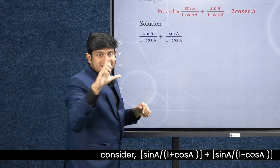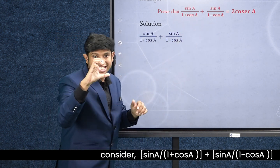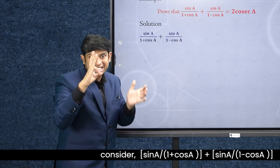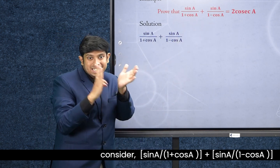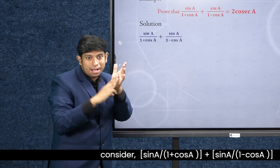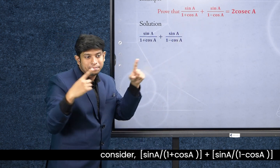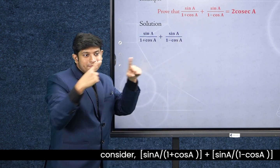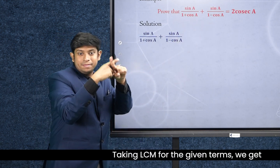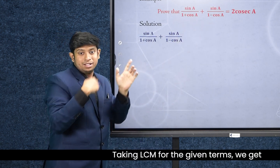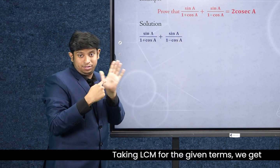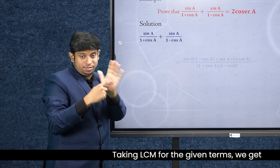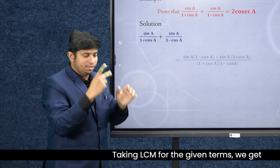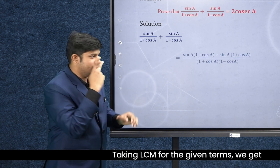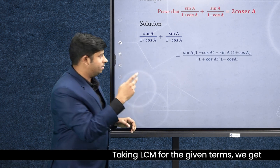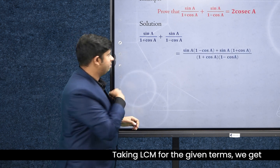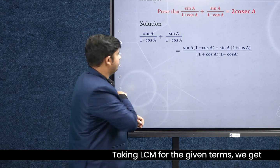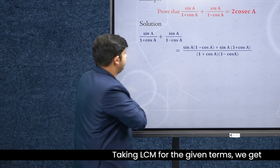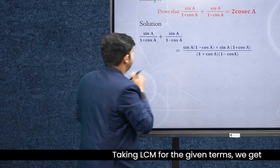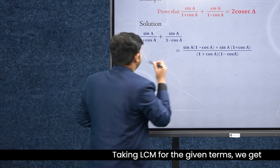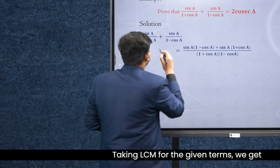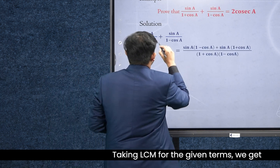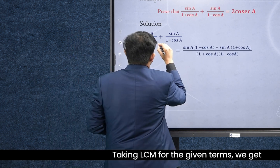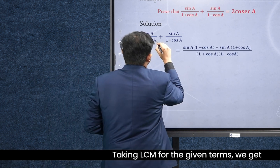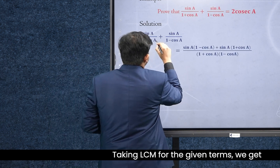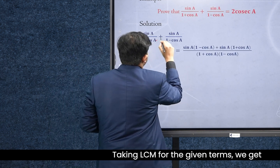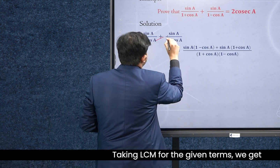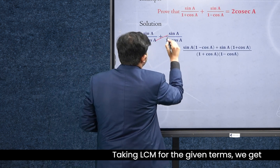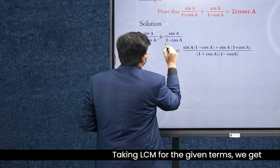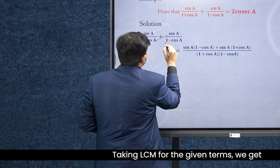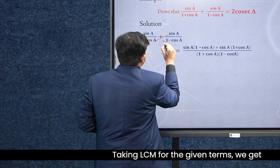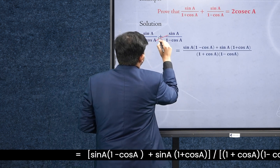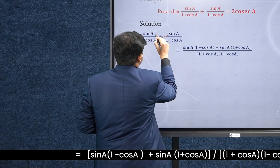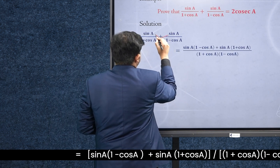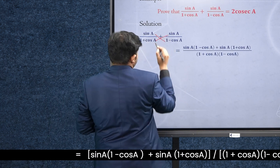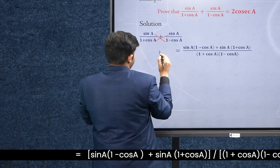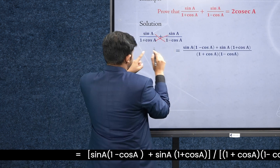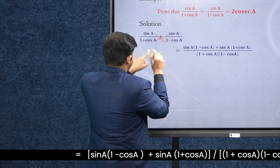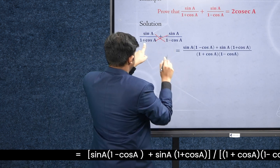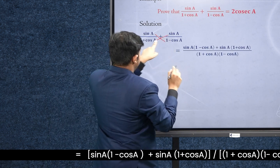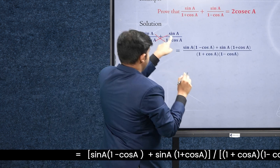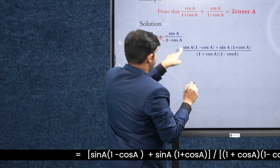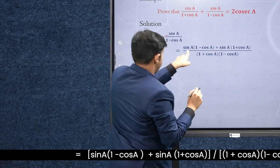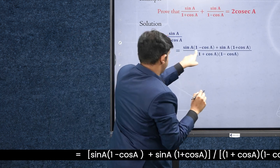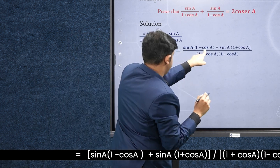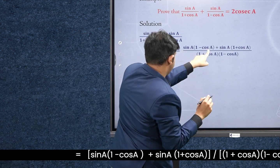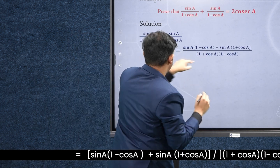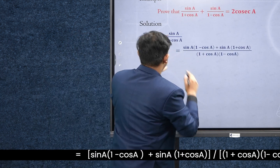cos A. Taking LCM for the given terms, we get sin A into 1 minus cos A plus sin